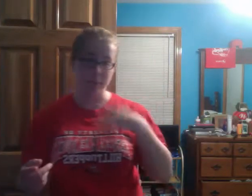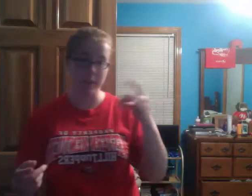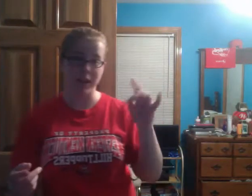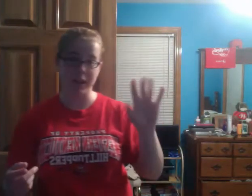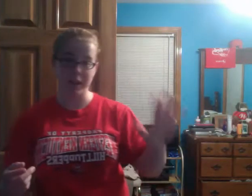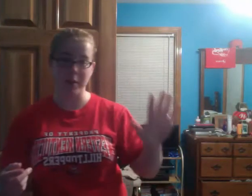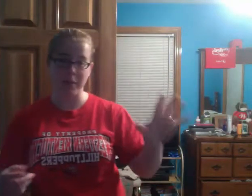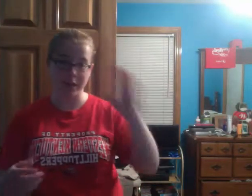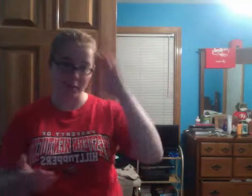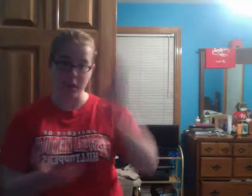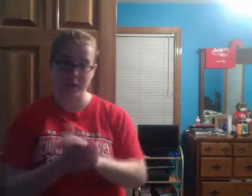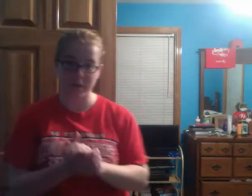like him and his wife.